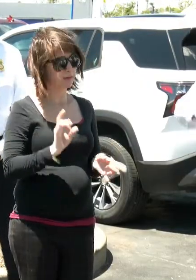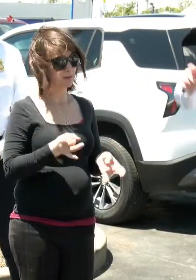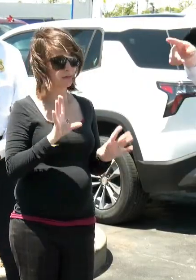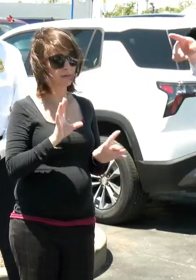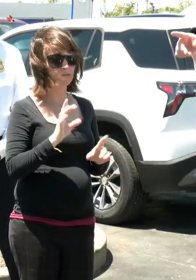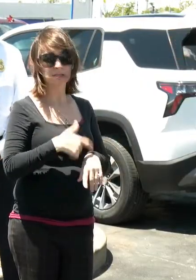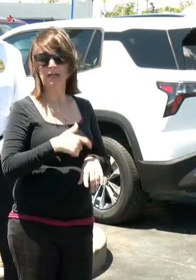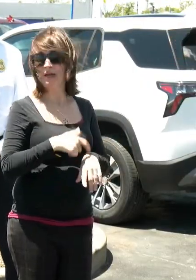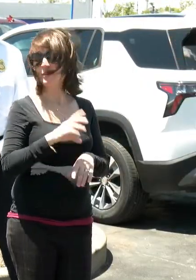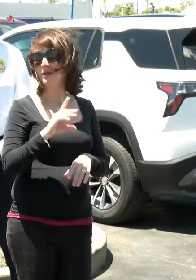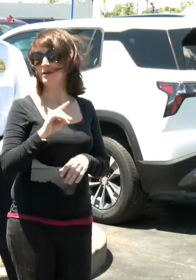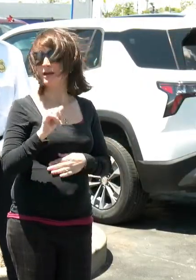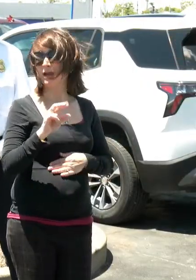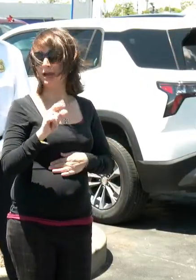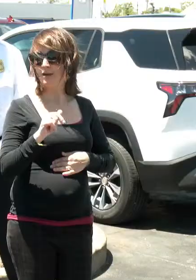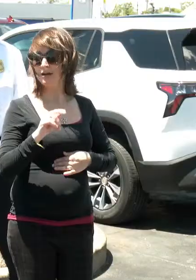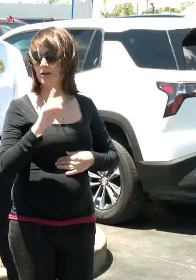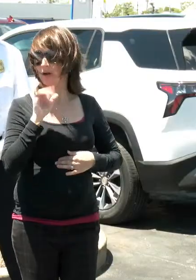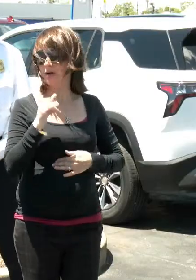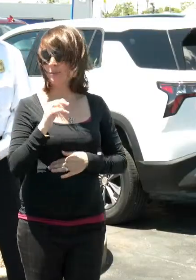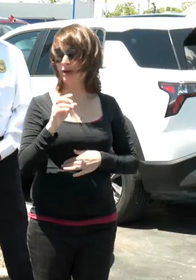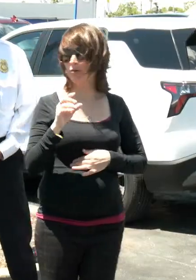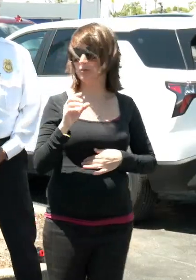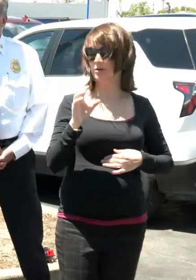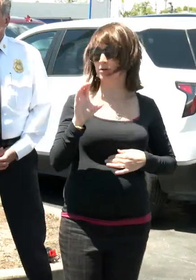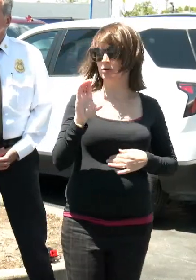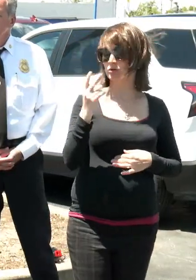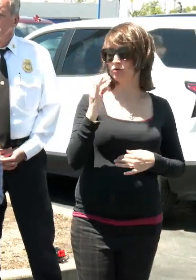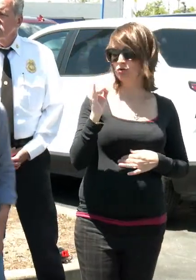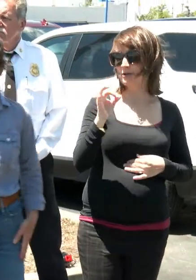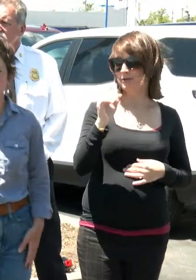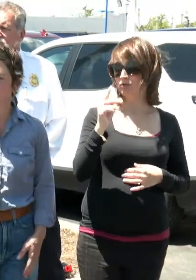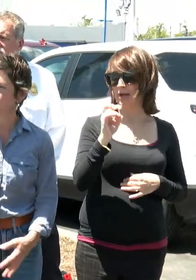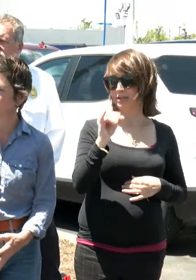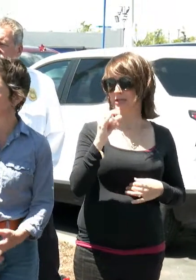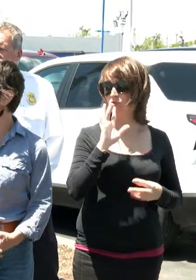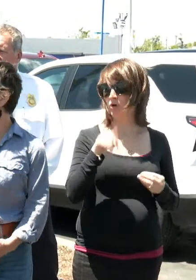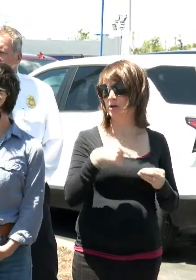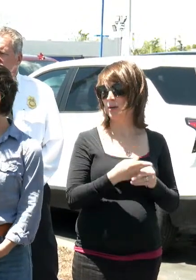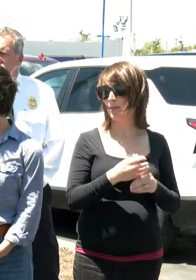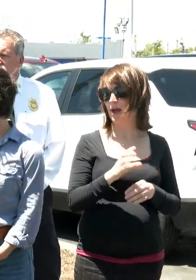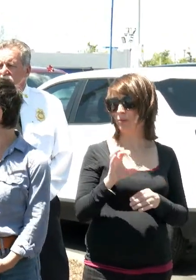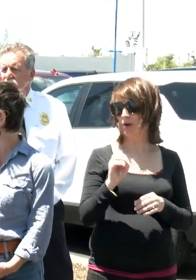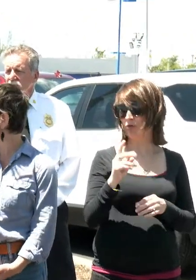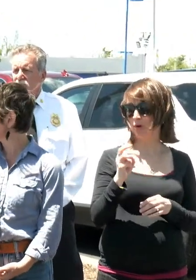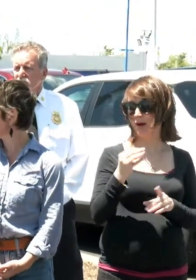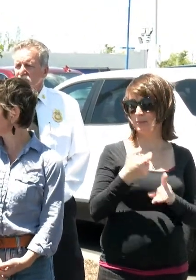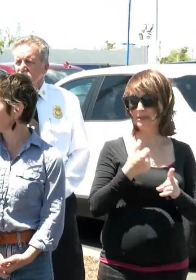Anybody else? Yeah, a follow-up to Chief Tracy. Have you seen, so we talked about crime hasn't gone up. Have you seen an